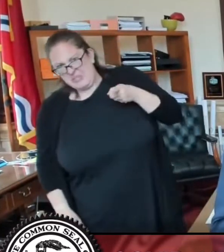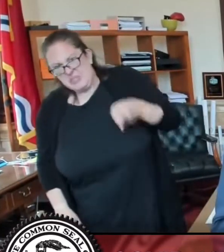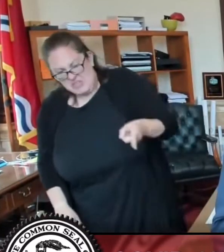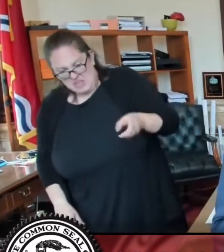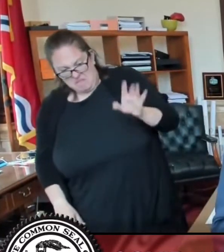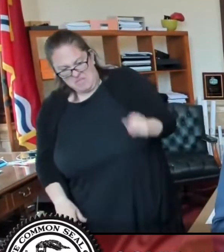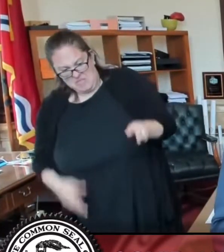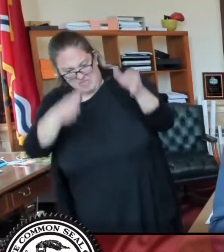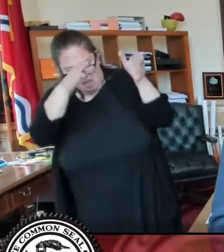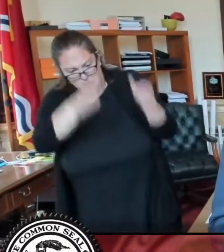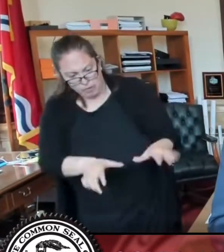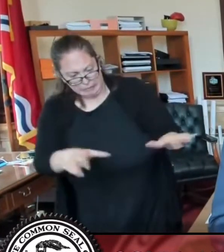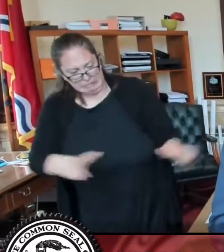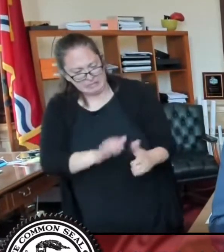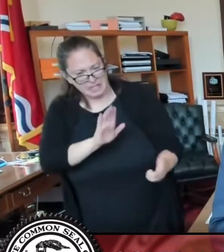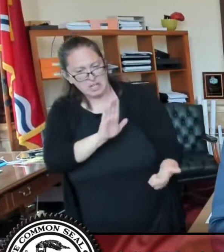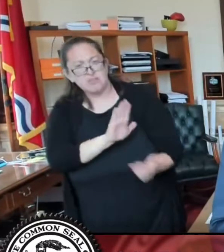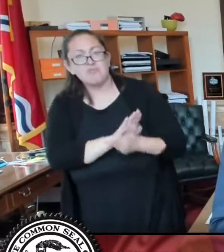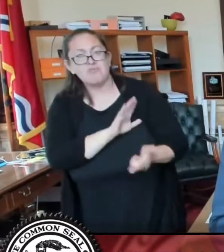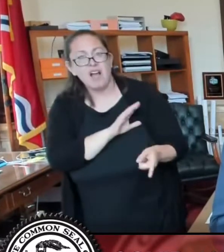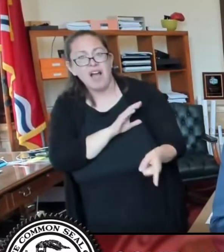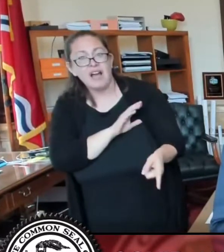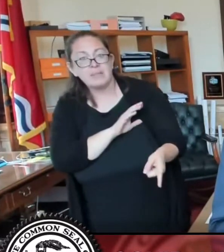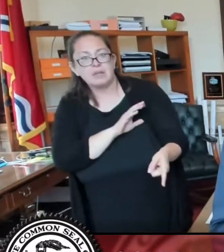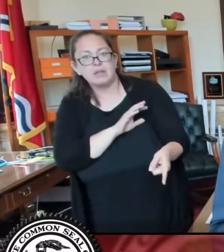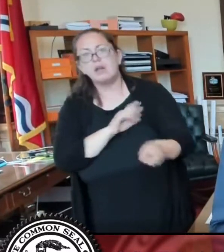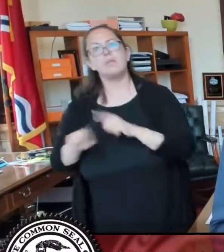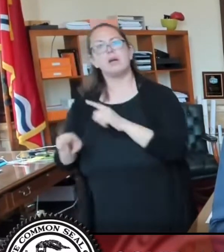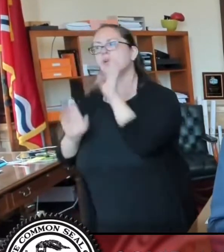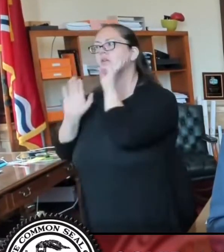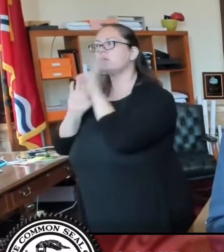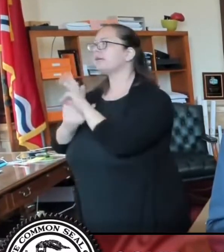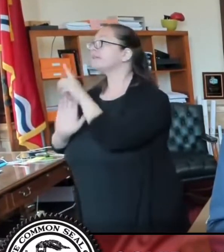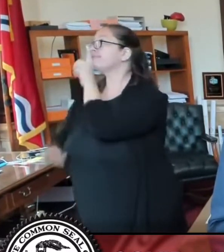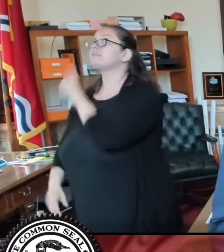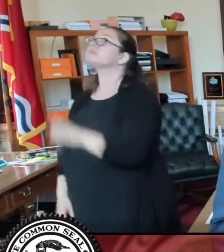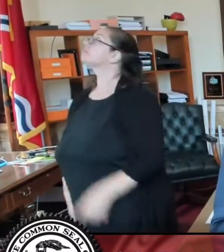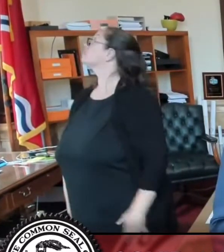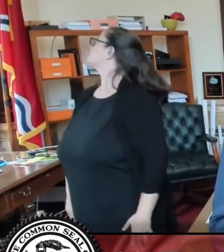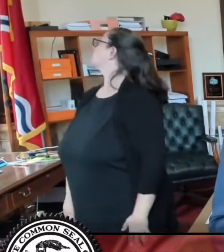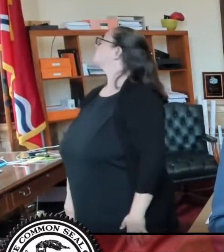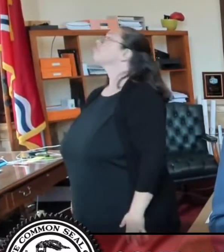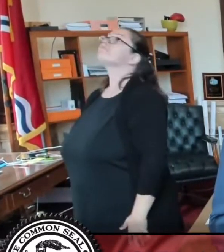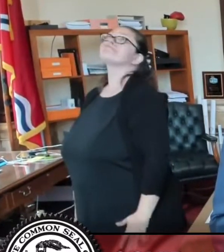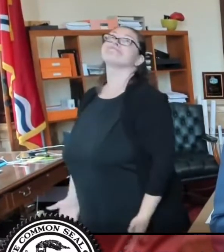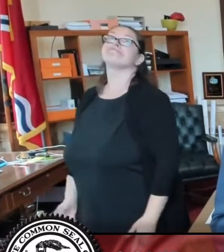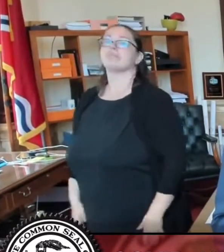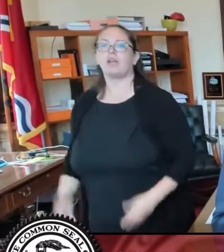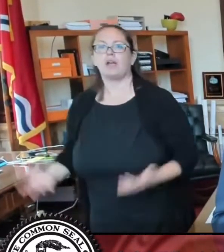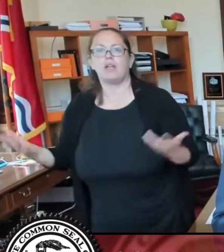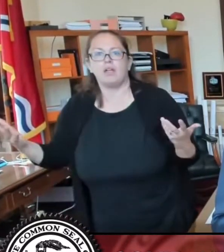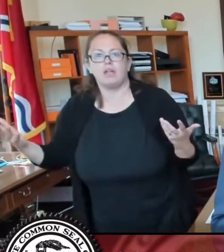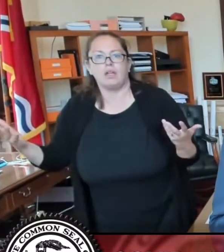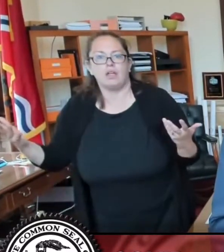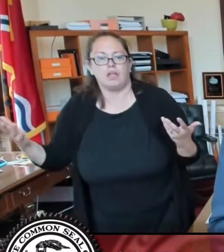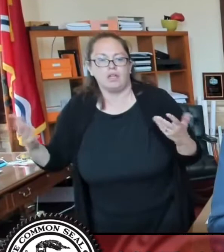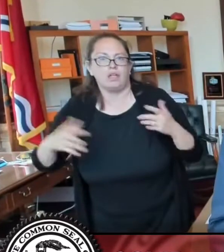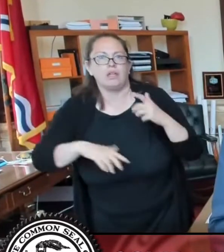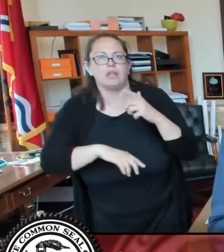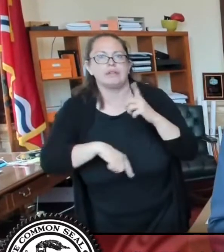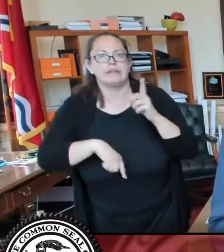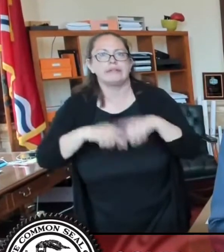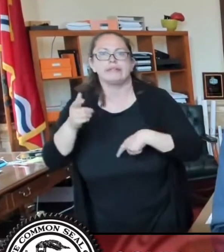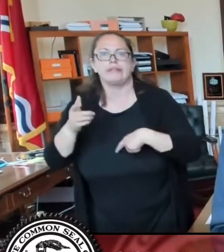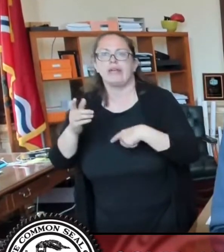person committed a crime, without a witness to corroborate that, we are unable to make a sufficient application, sufficient